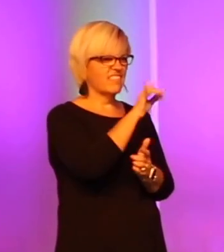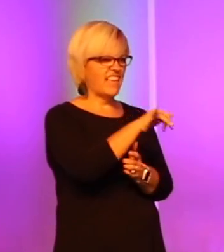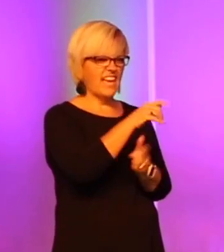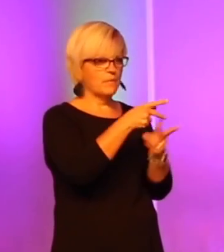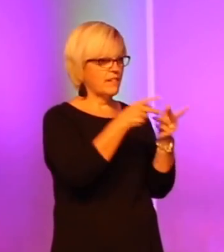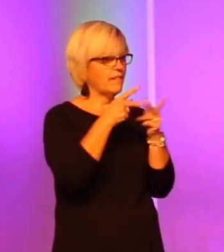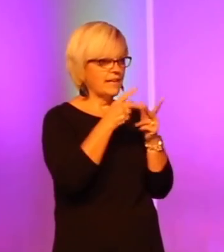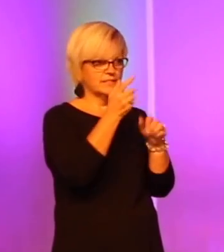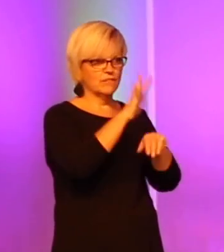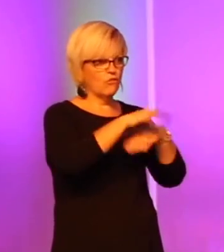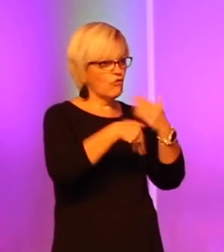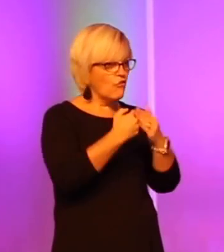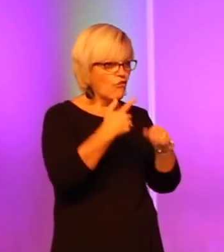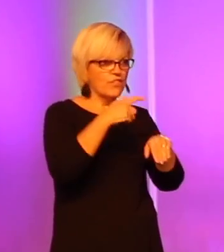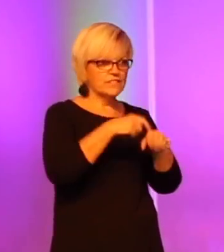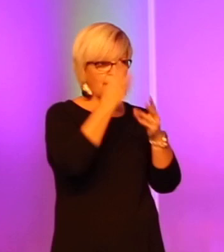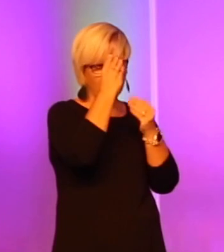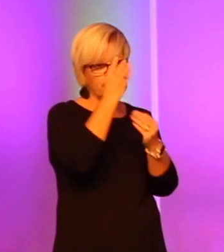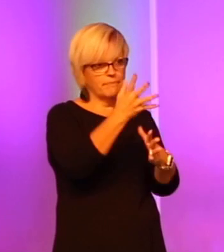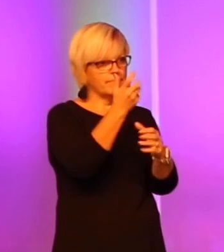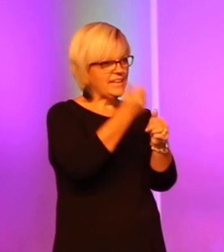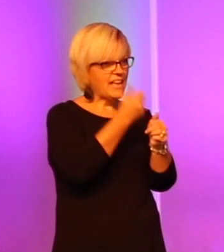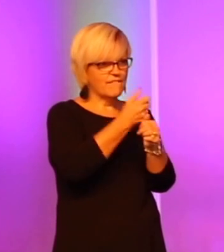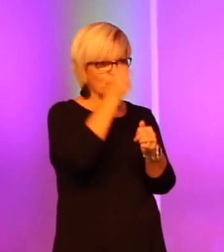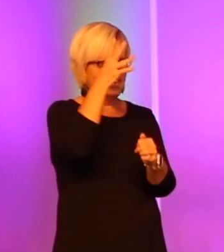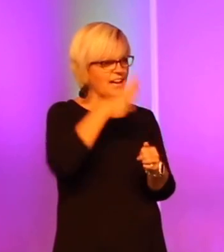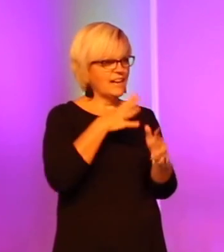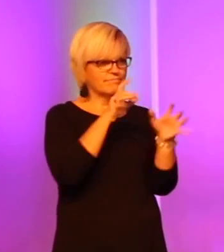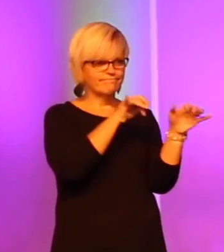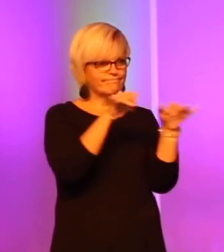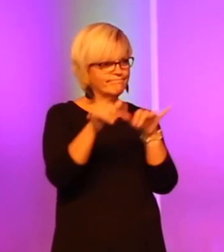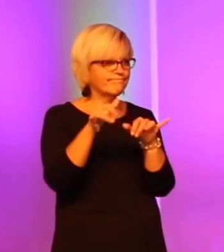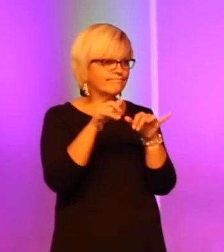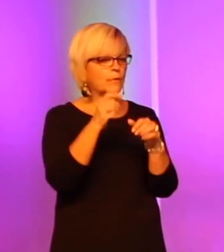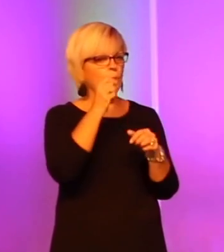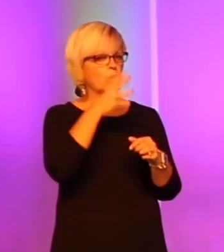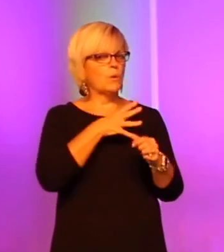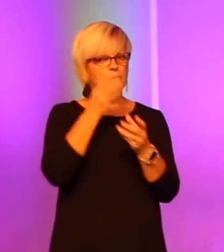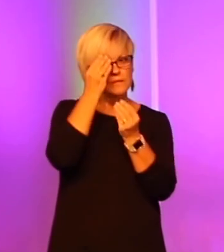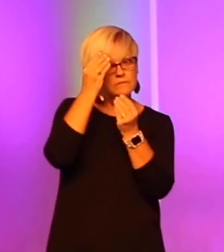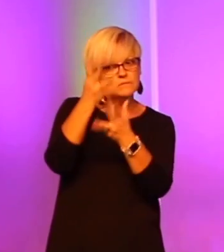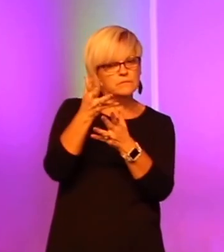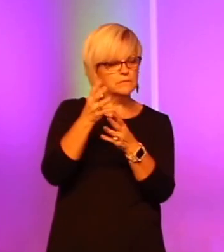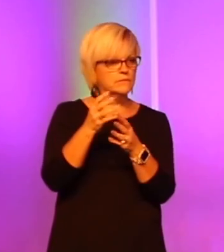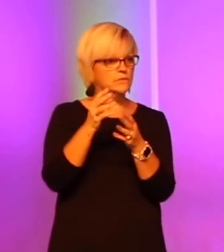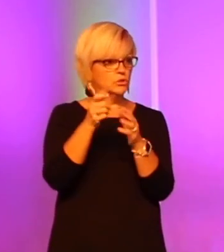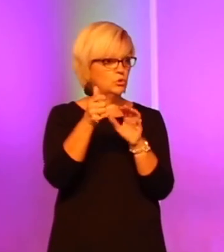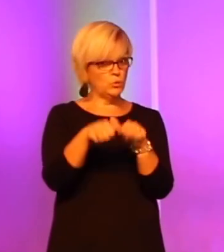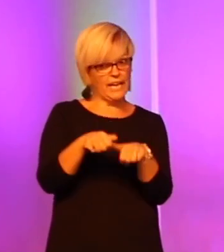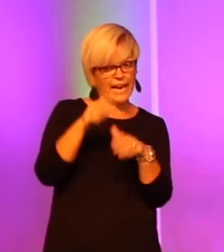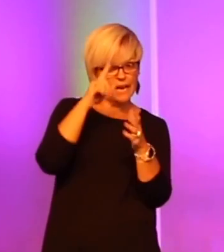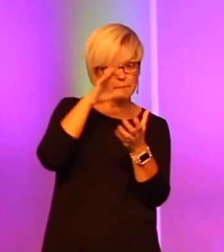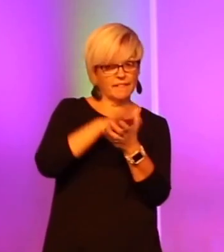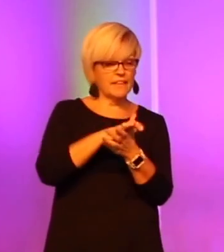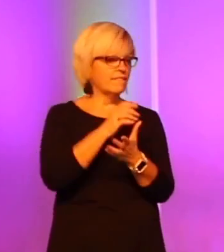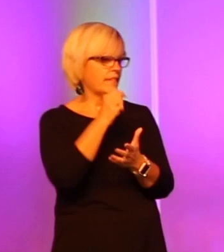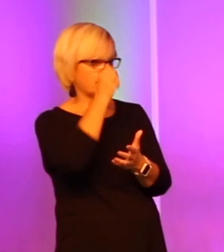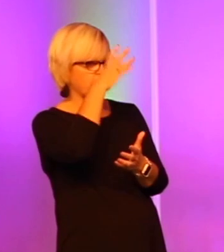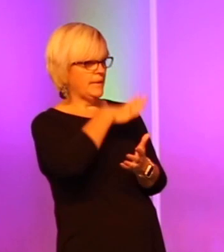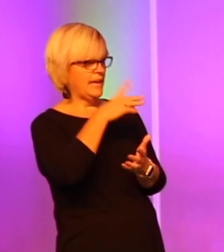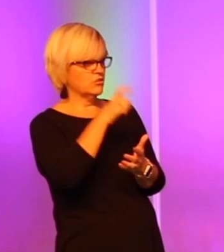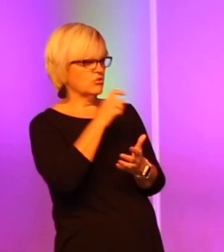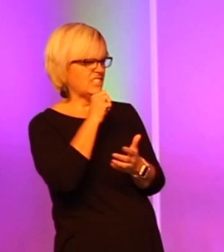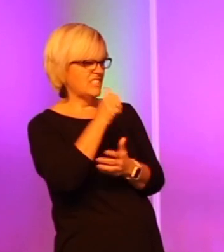tells every guy that. And so what she's saying to him, he has an option to believe or not. And what he should do is not believe her, because what